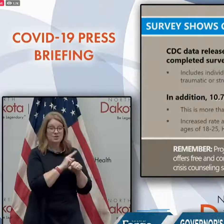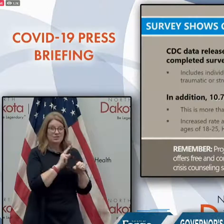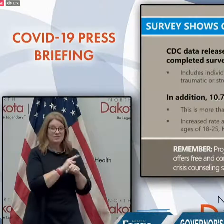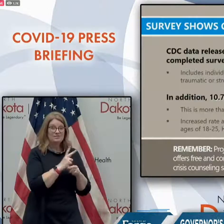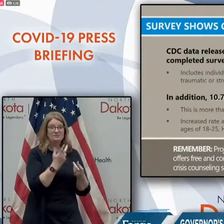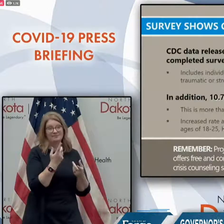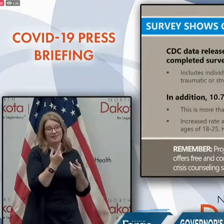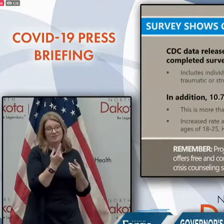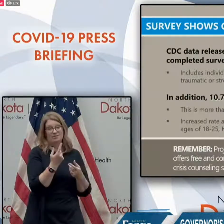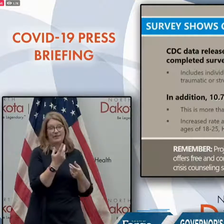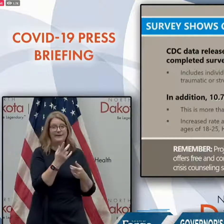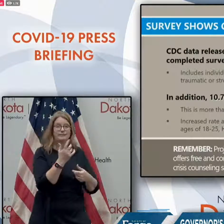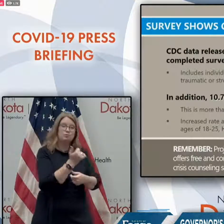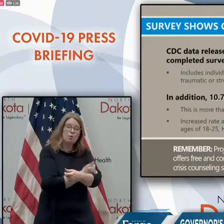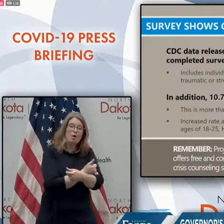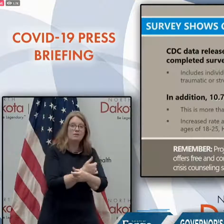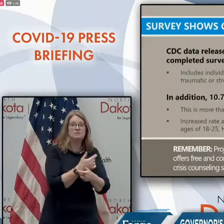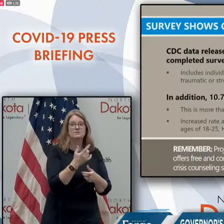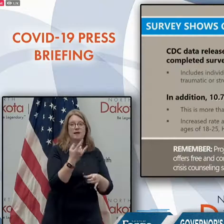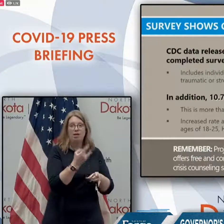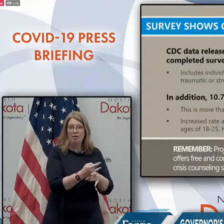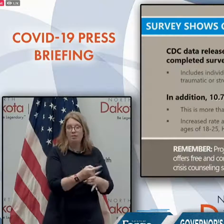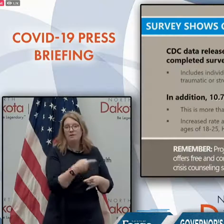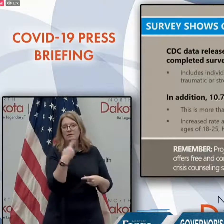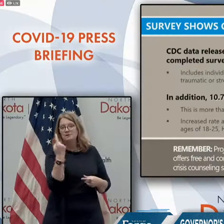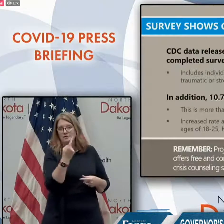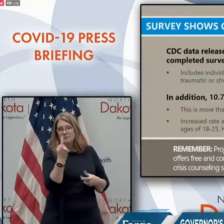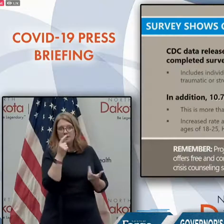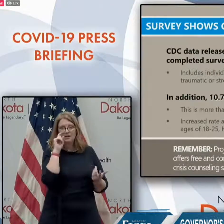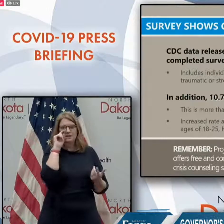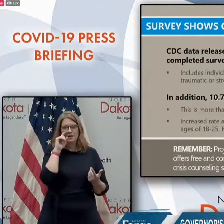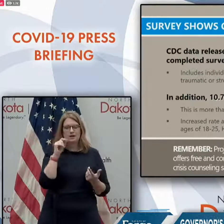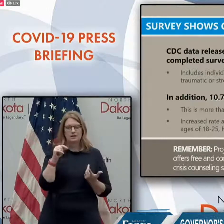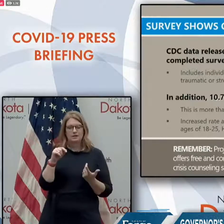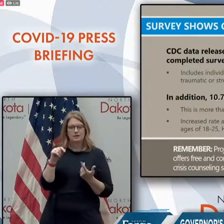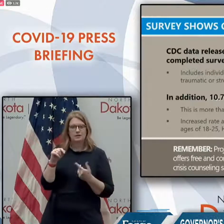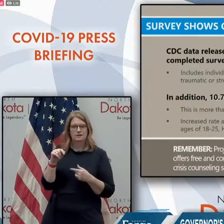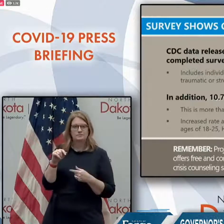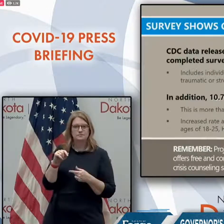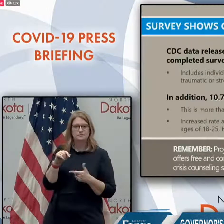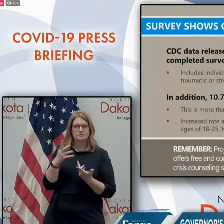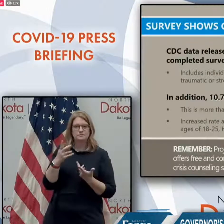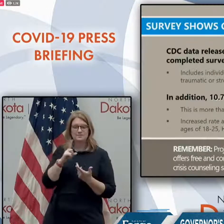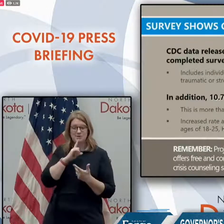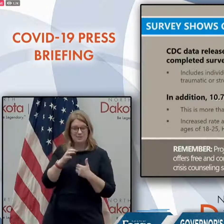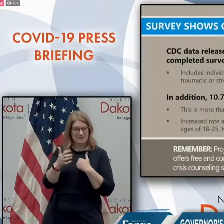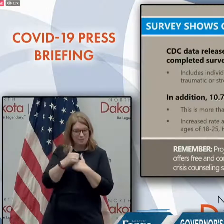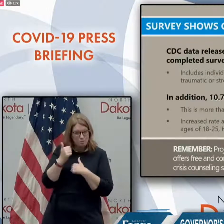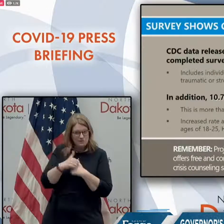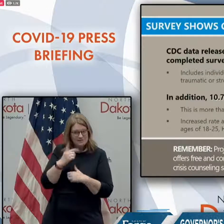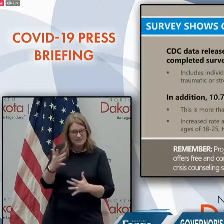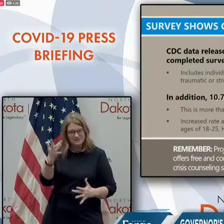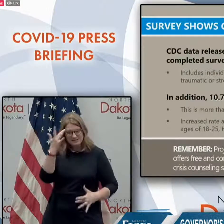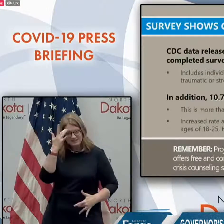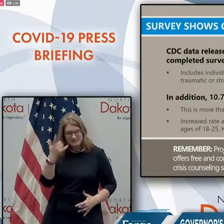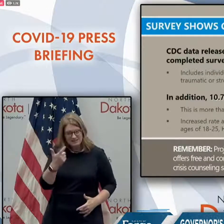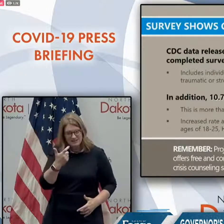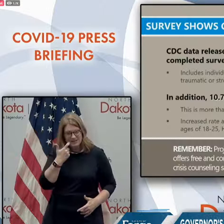to cope with the pandemic stressors. And of course, we know that the risk of the disease of